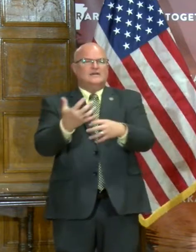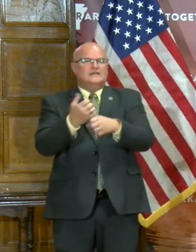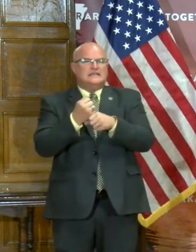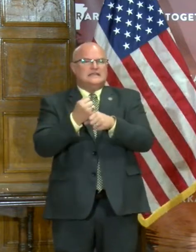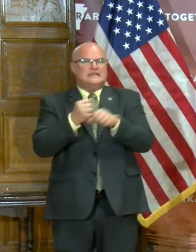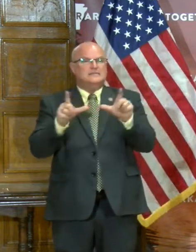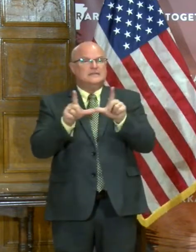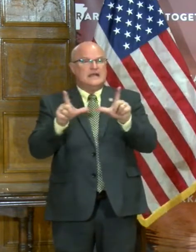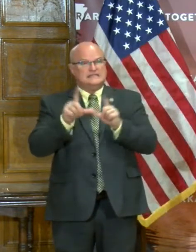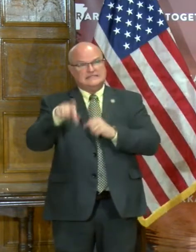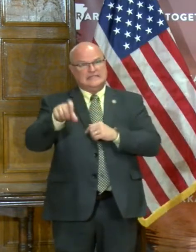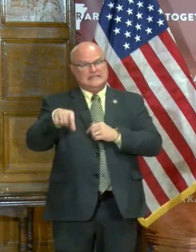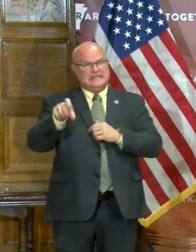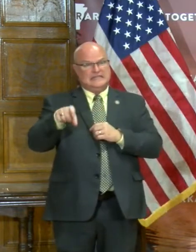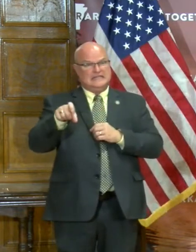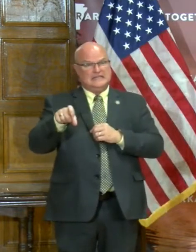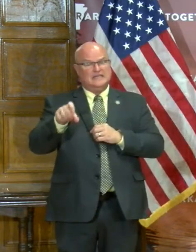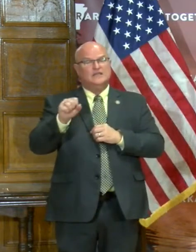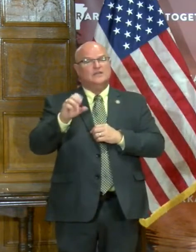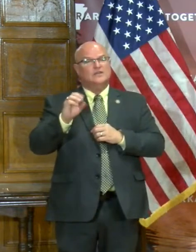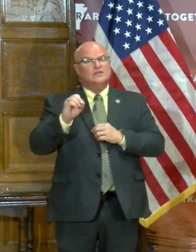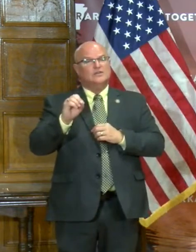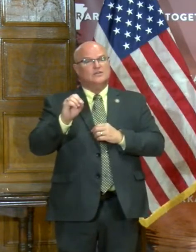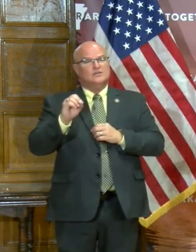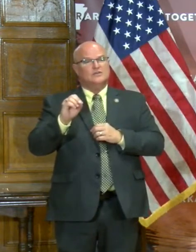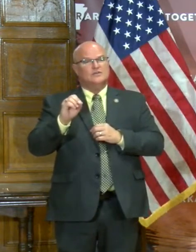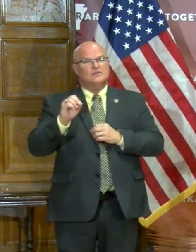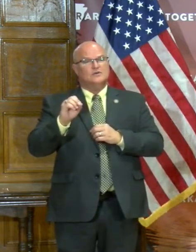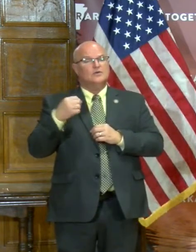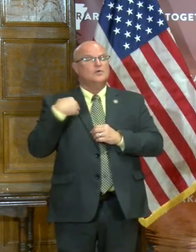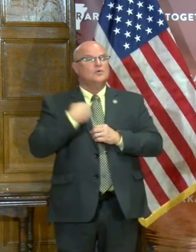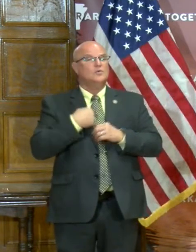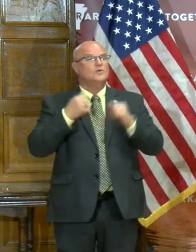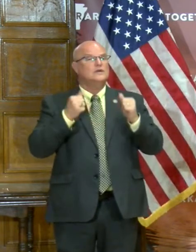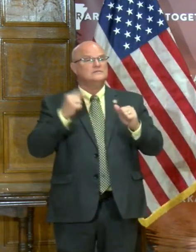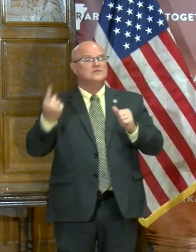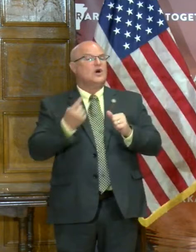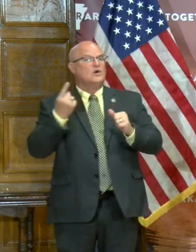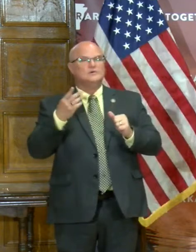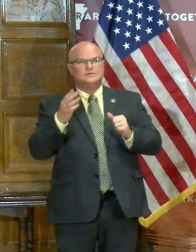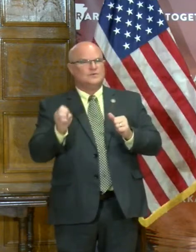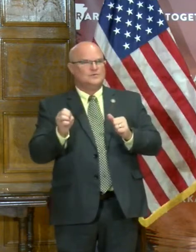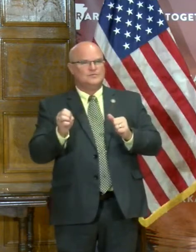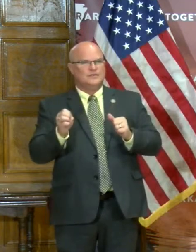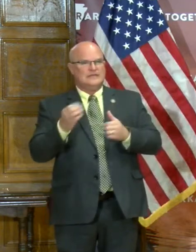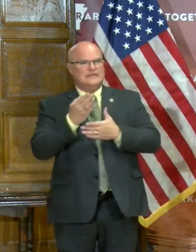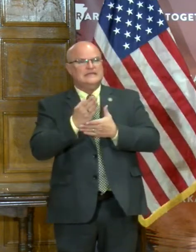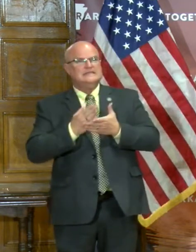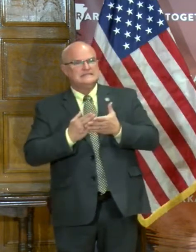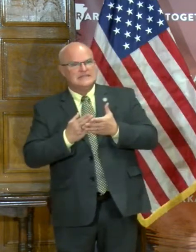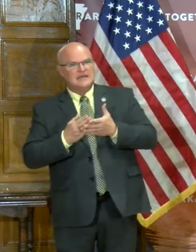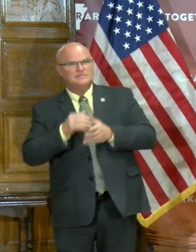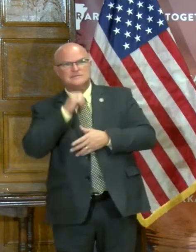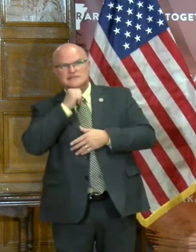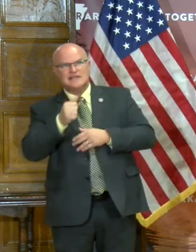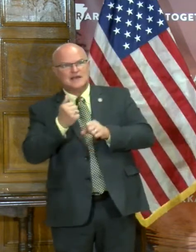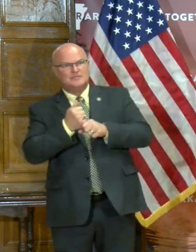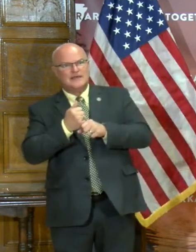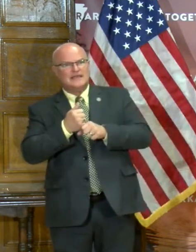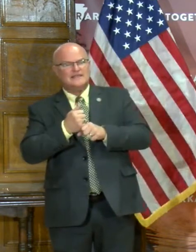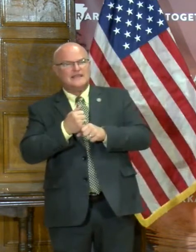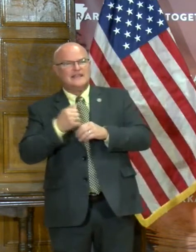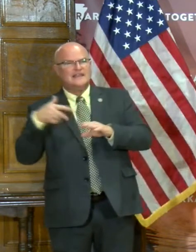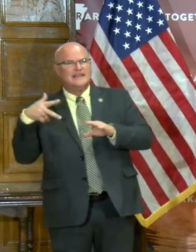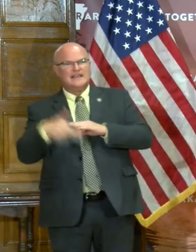them the license that they need. And so, there's always going to be some that did not make that